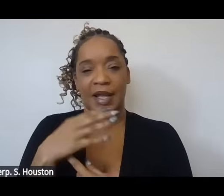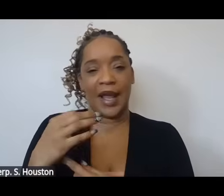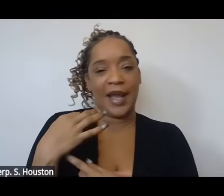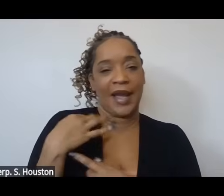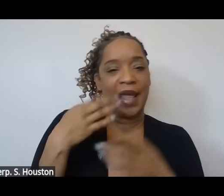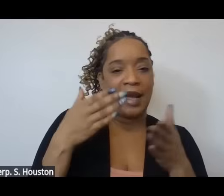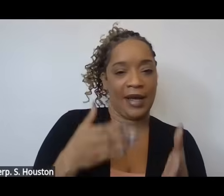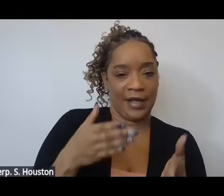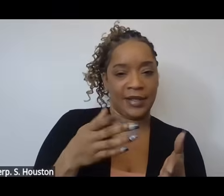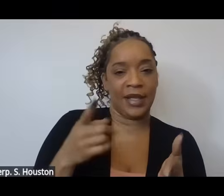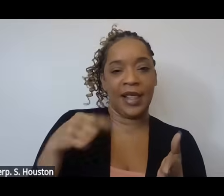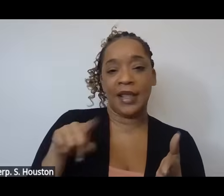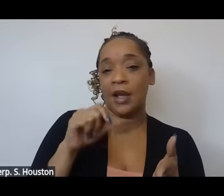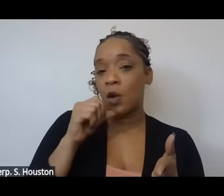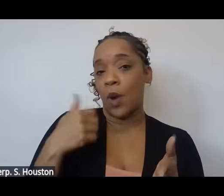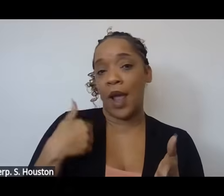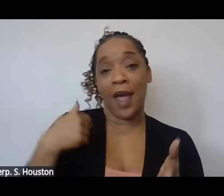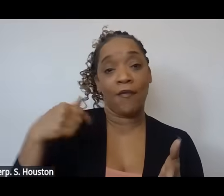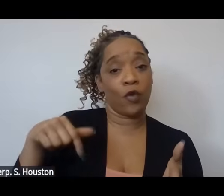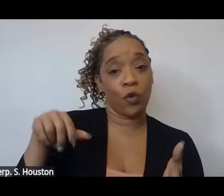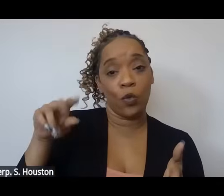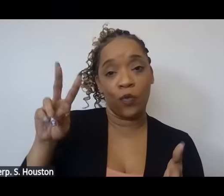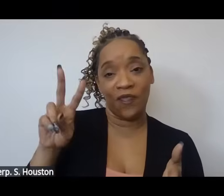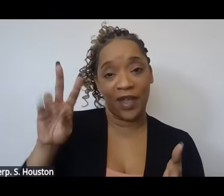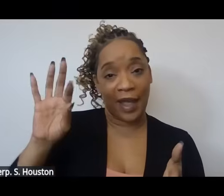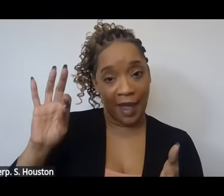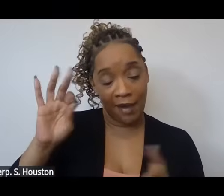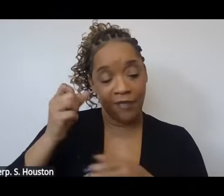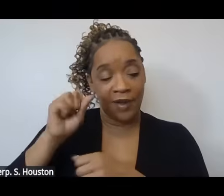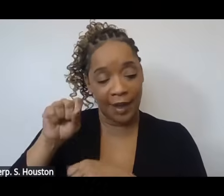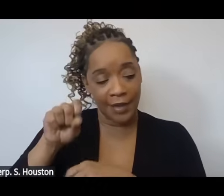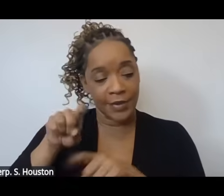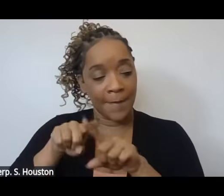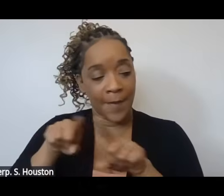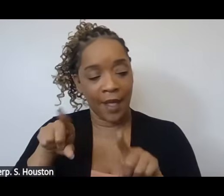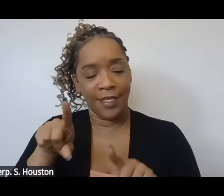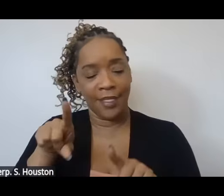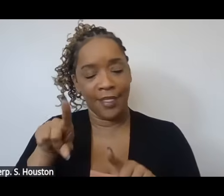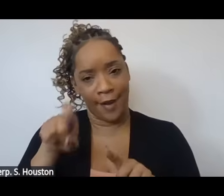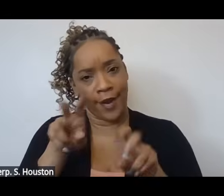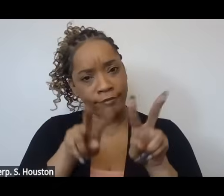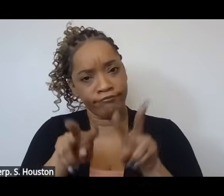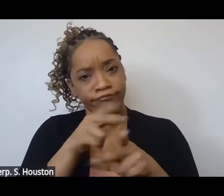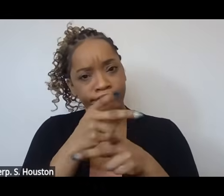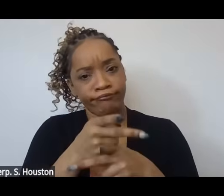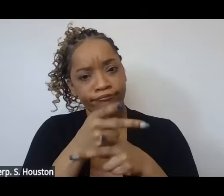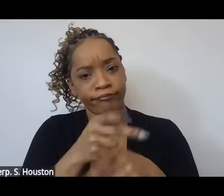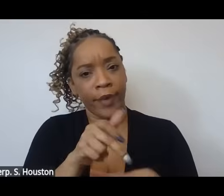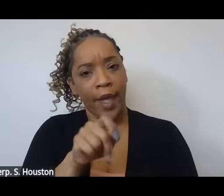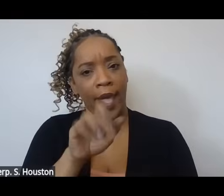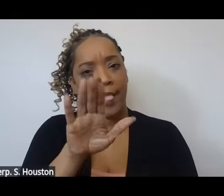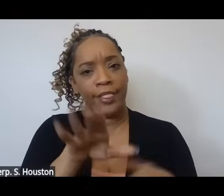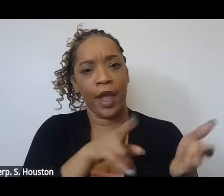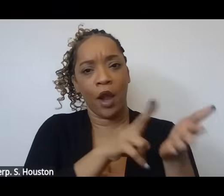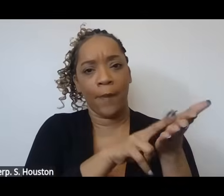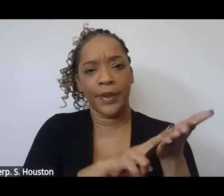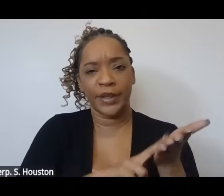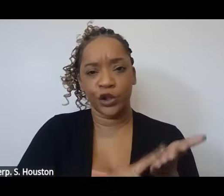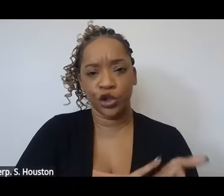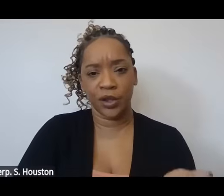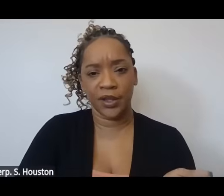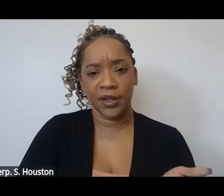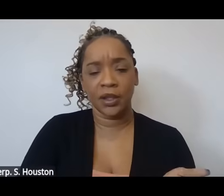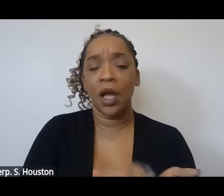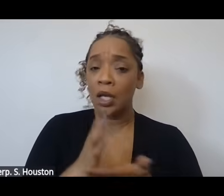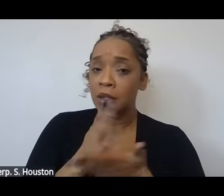petitions. And they do, some of them do. And all of them should in the